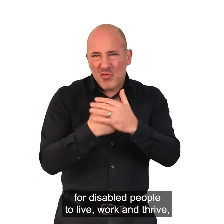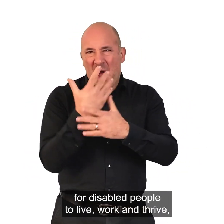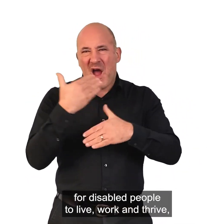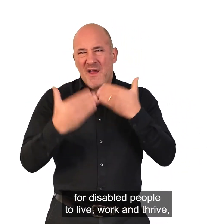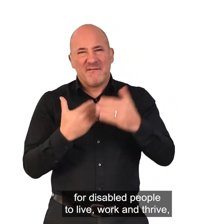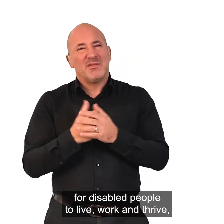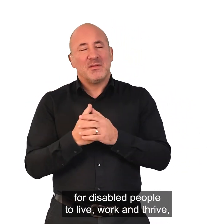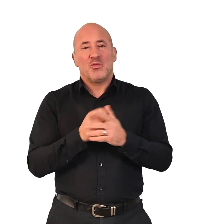thrive,